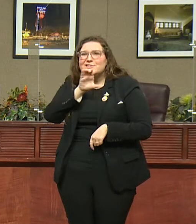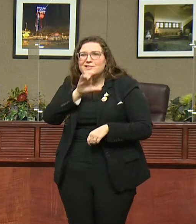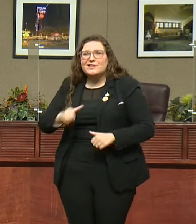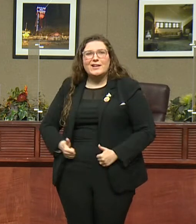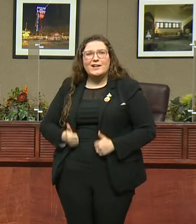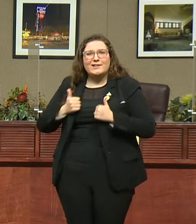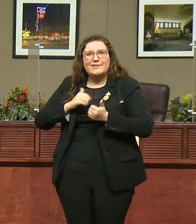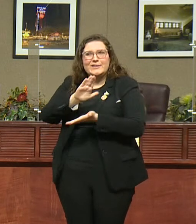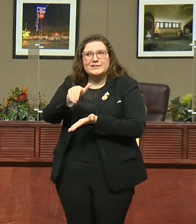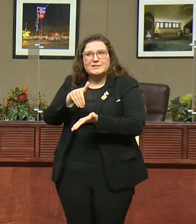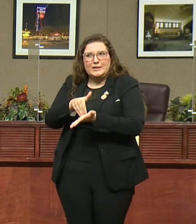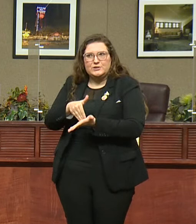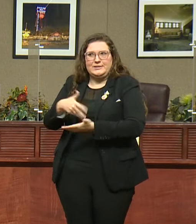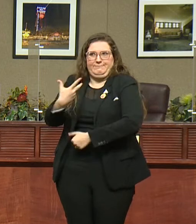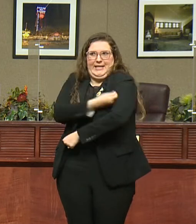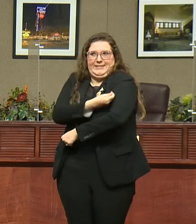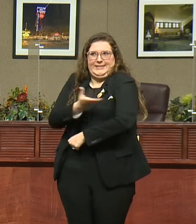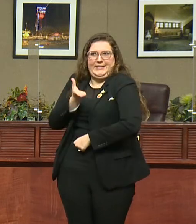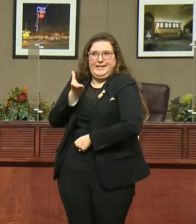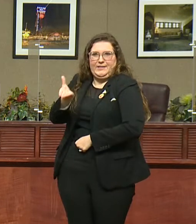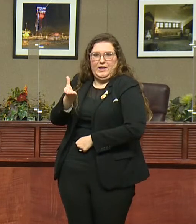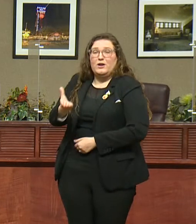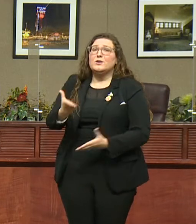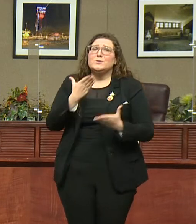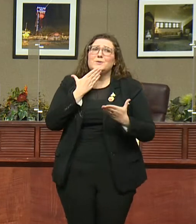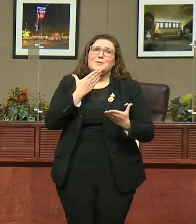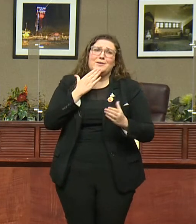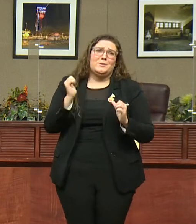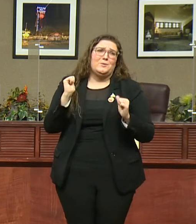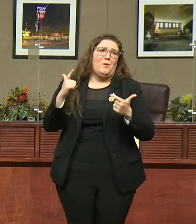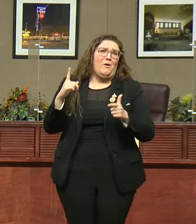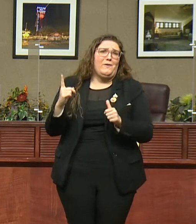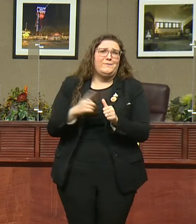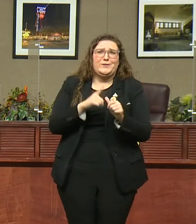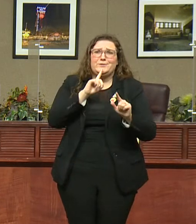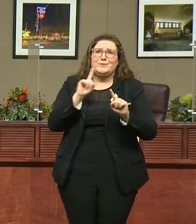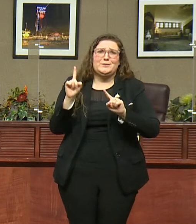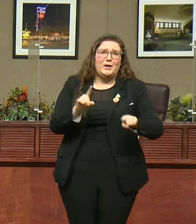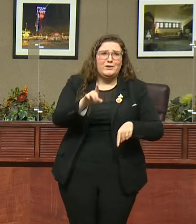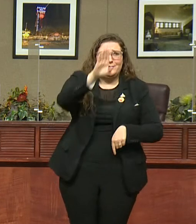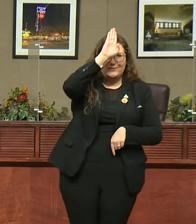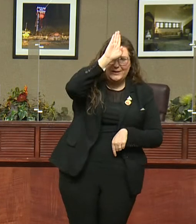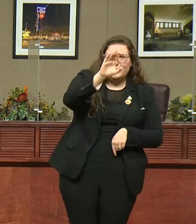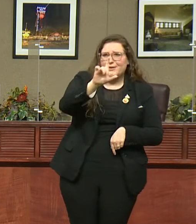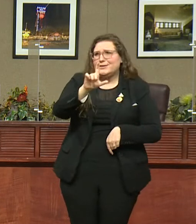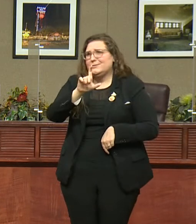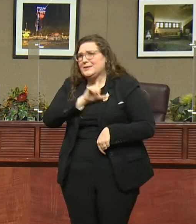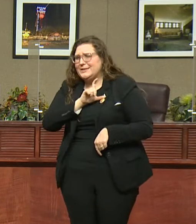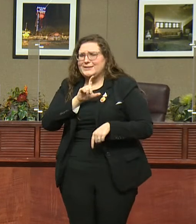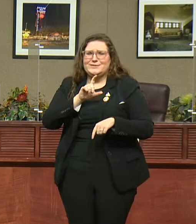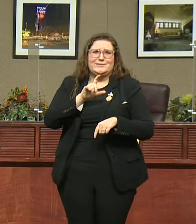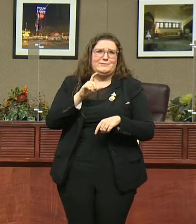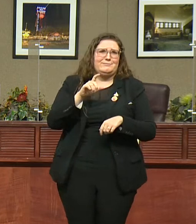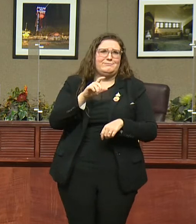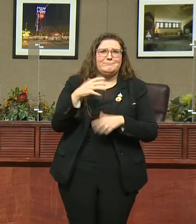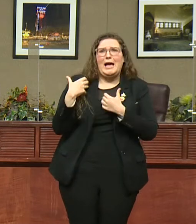directly to them. So I want to thank all of the first responders, whether they're city or Orange County or other municipalities. Another way the